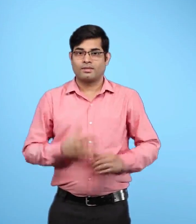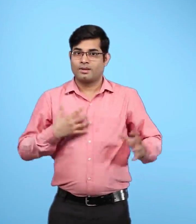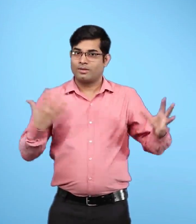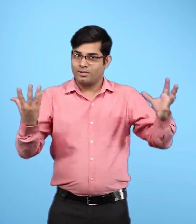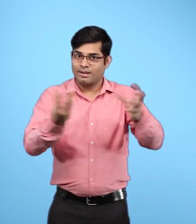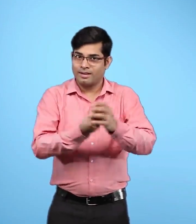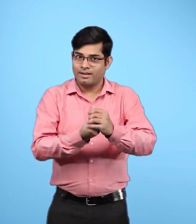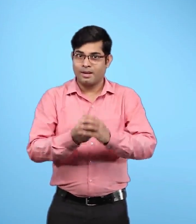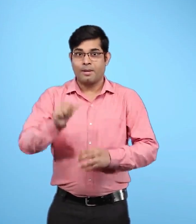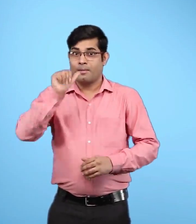Water we drink.